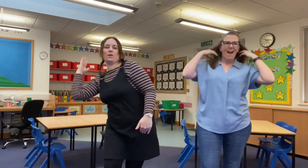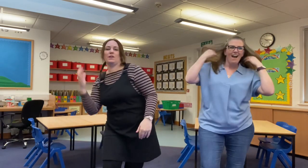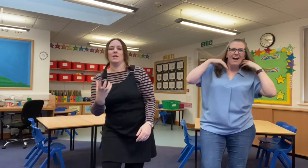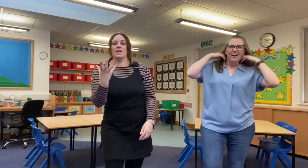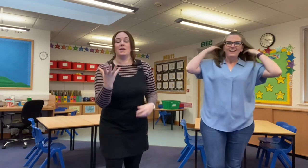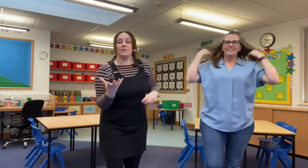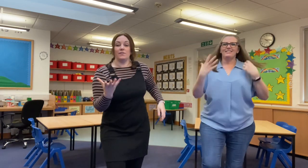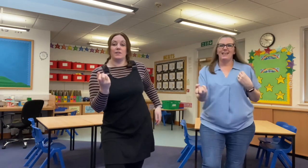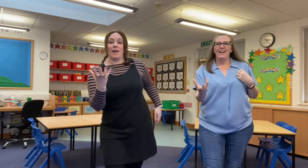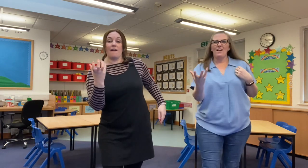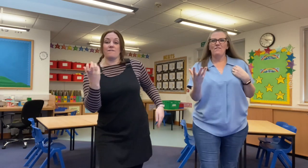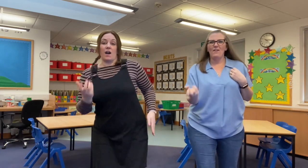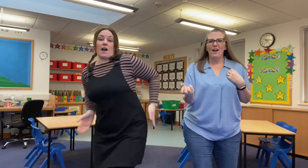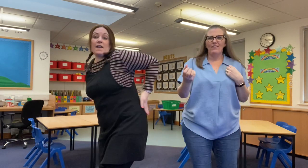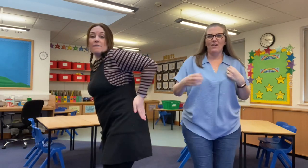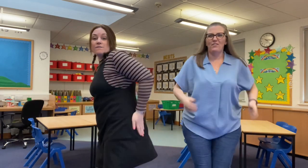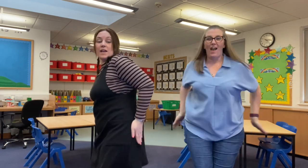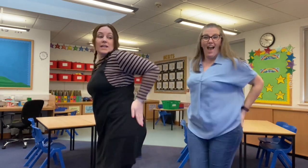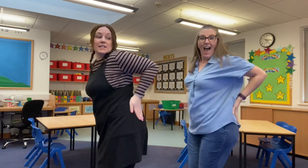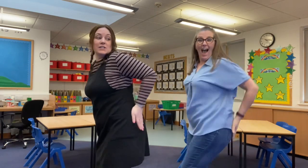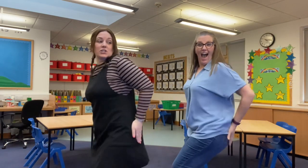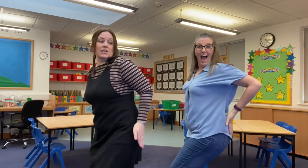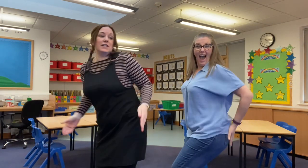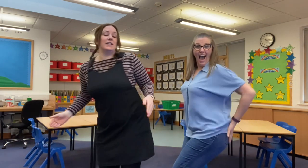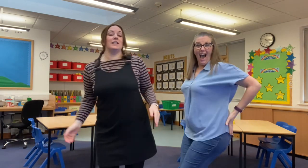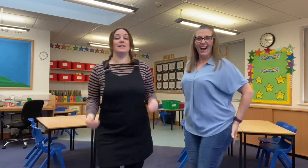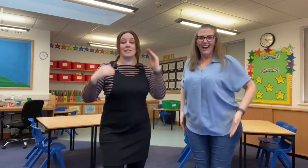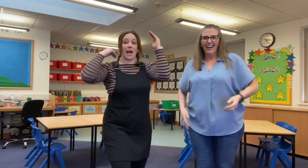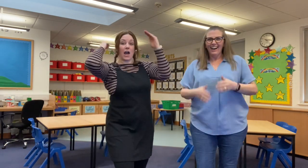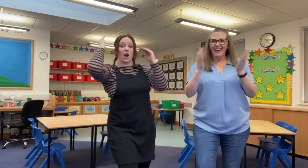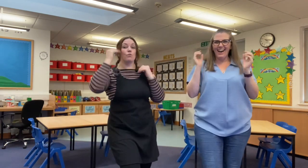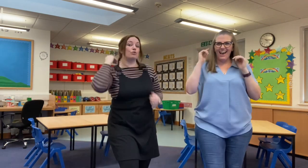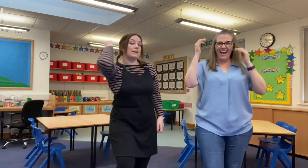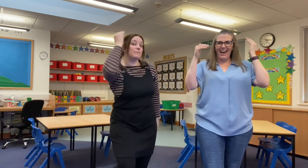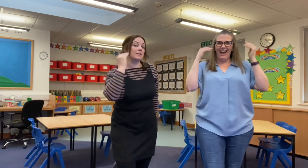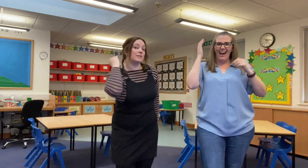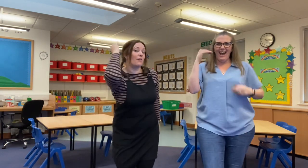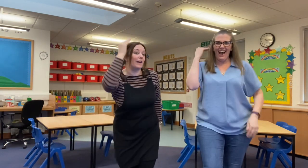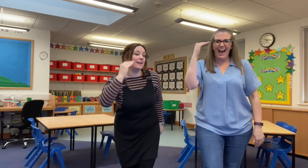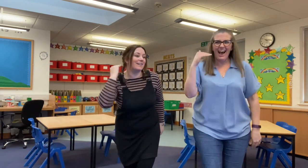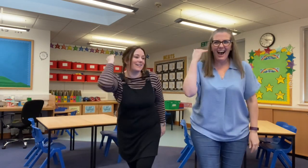Sorry.